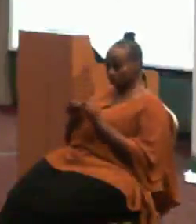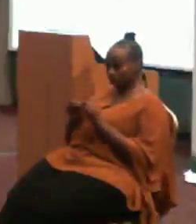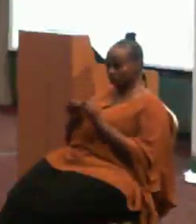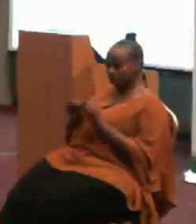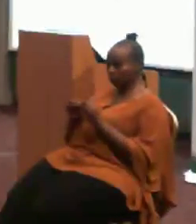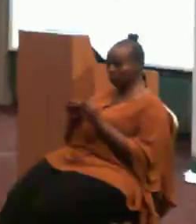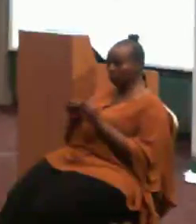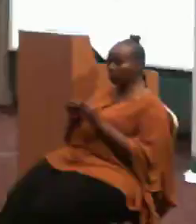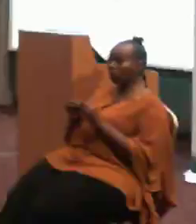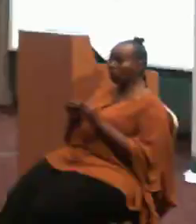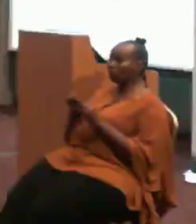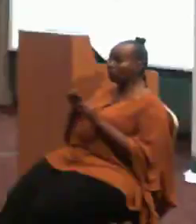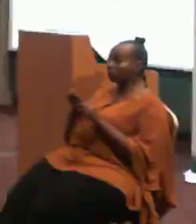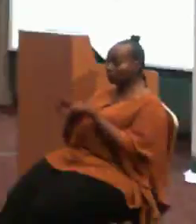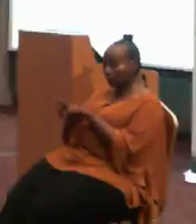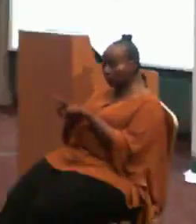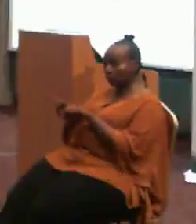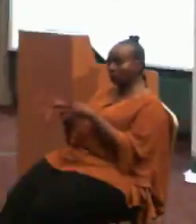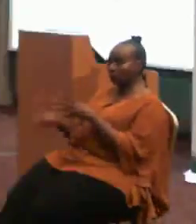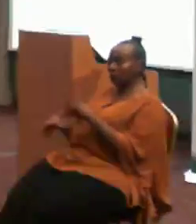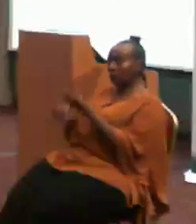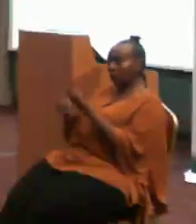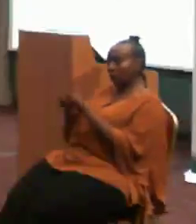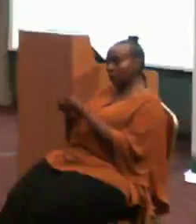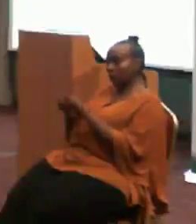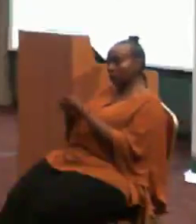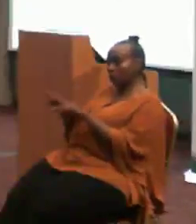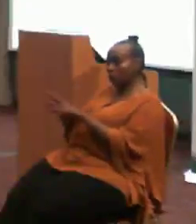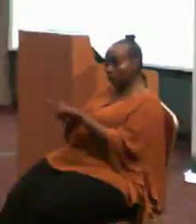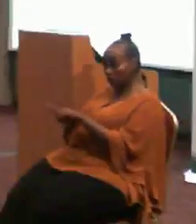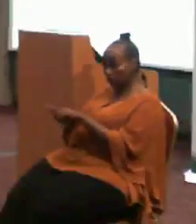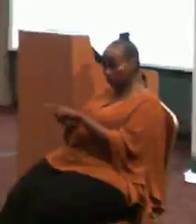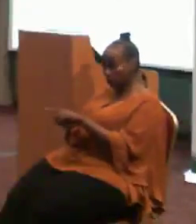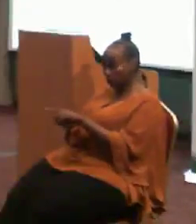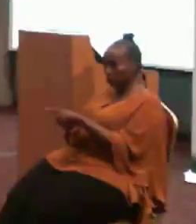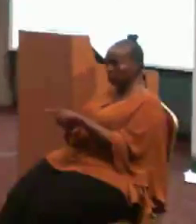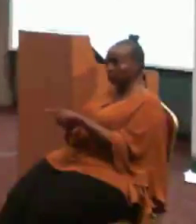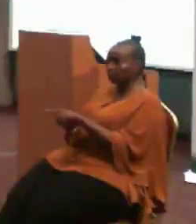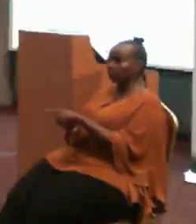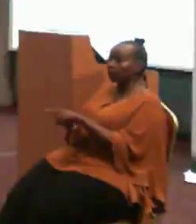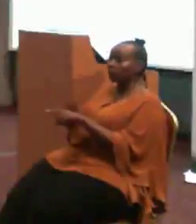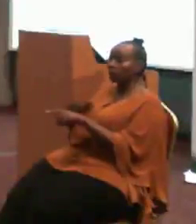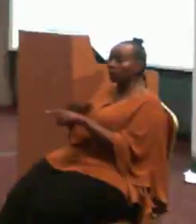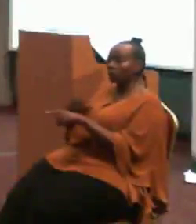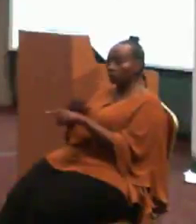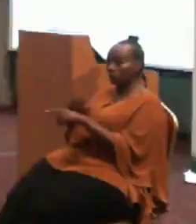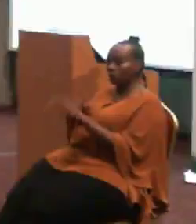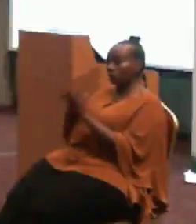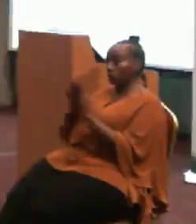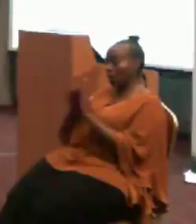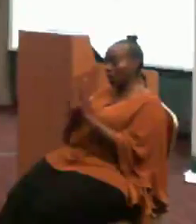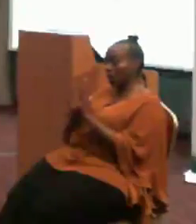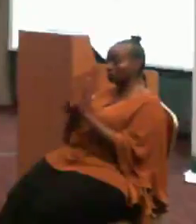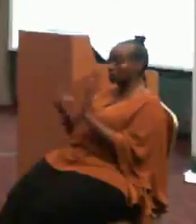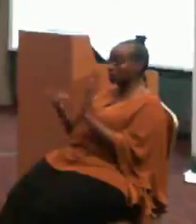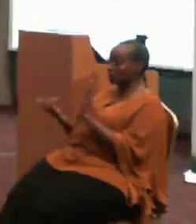failed after the delay on the commissioning. Yeah. So all of those have been asked, and they committed. They gave us a list of